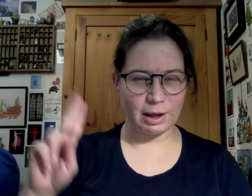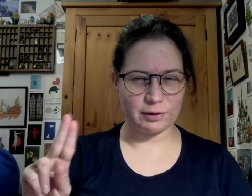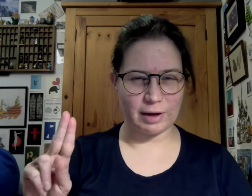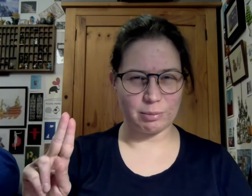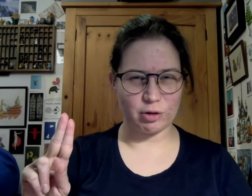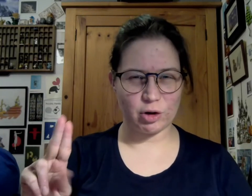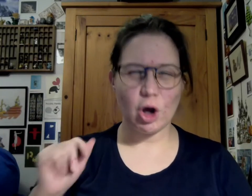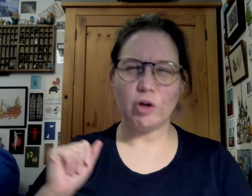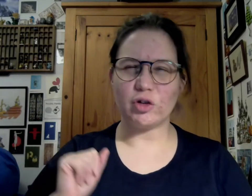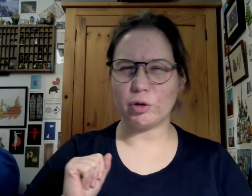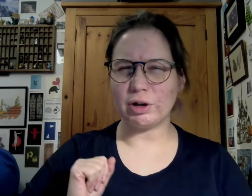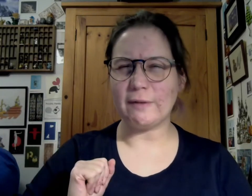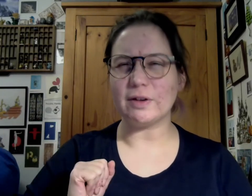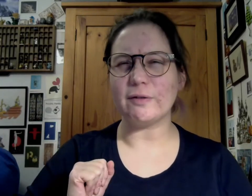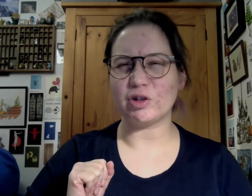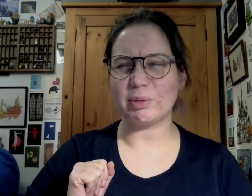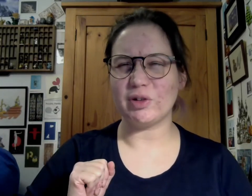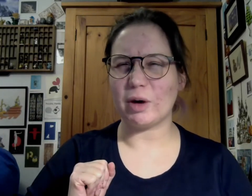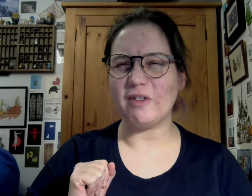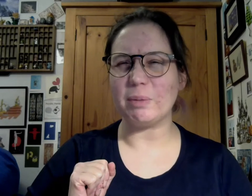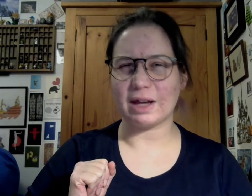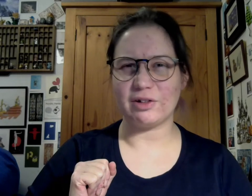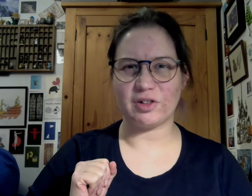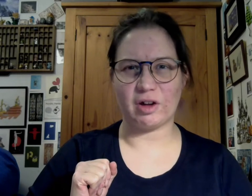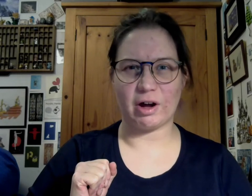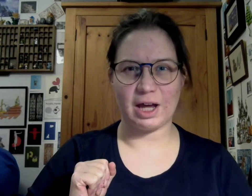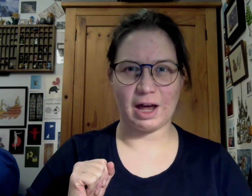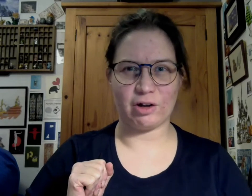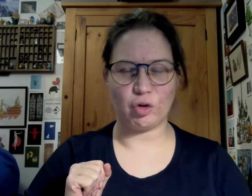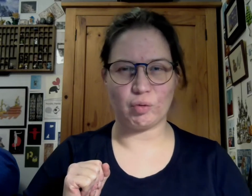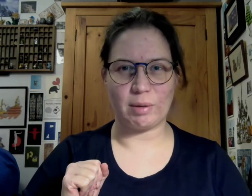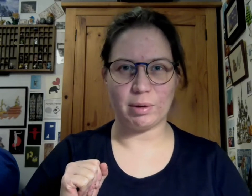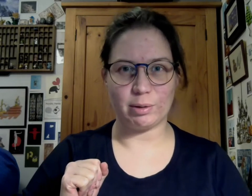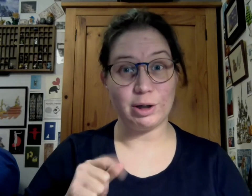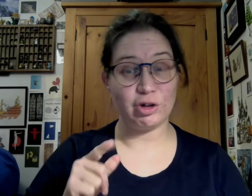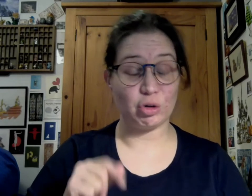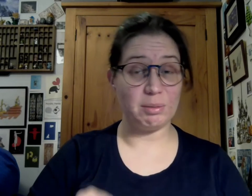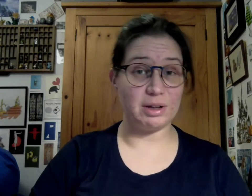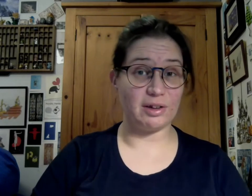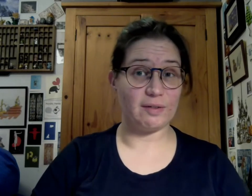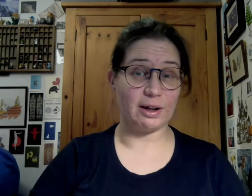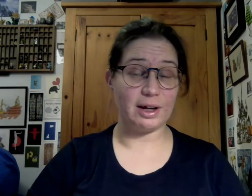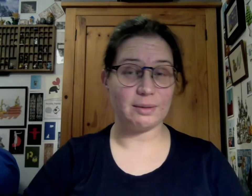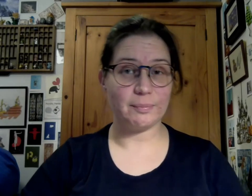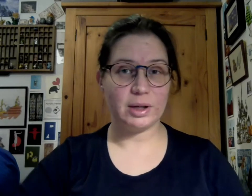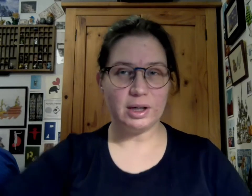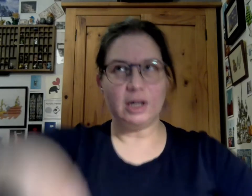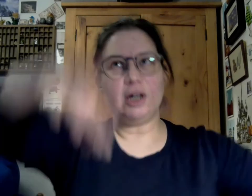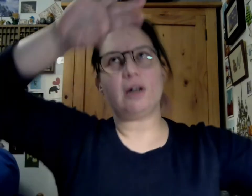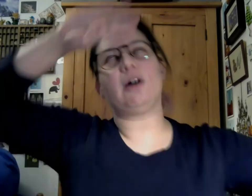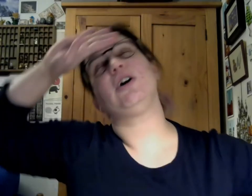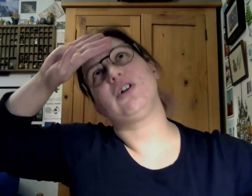Except, soon enough, the fisherman's wife began to sigh and grumble. You can join in with this if you like. Ugh!